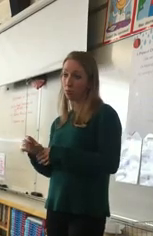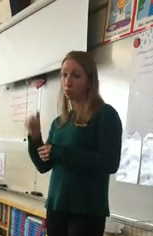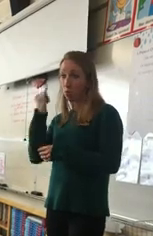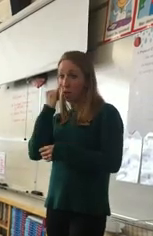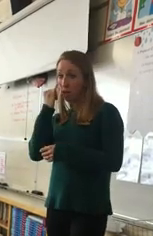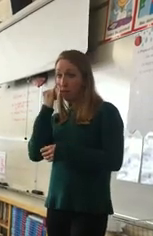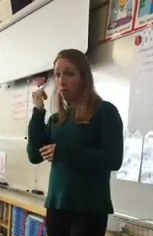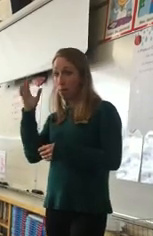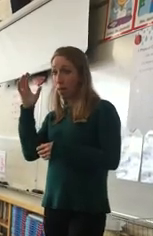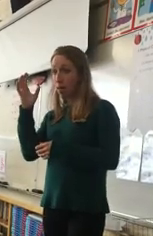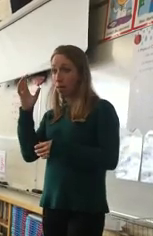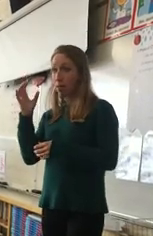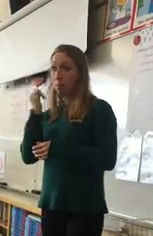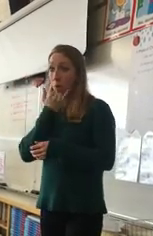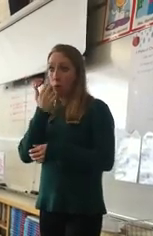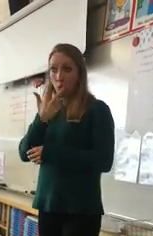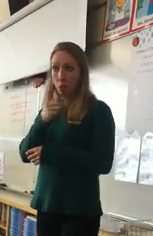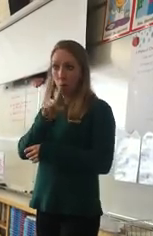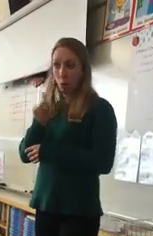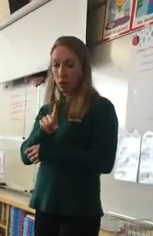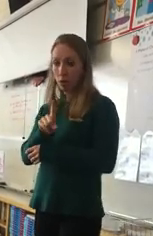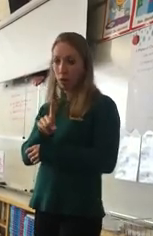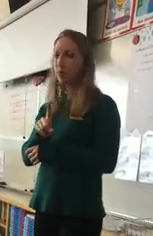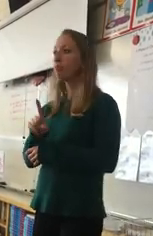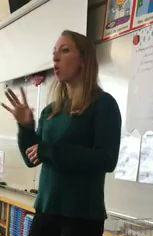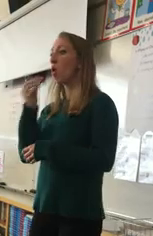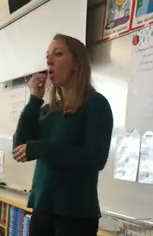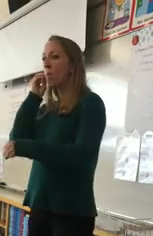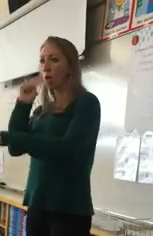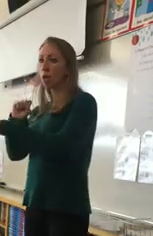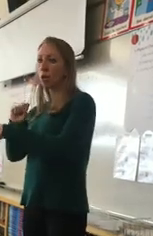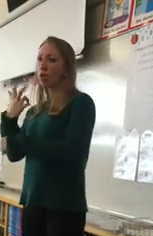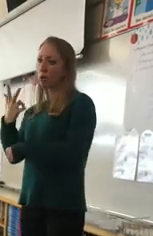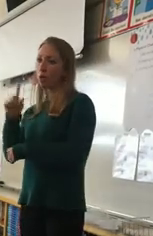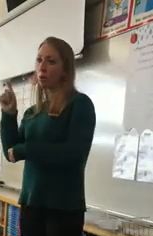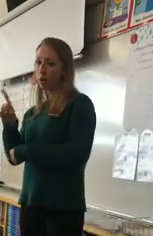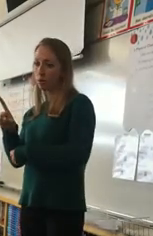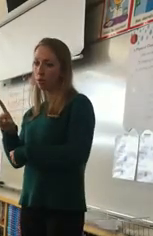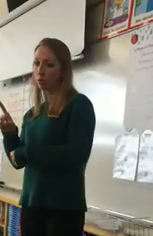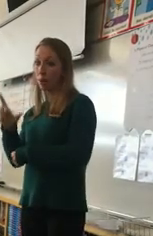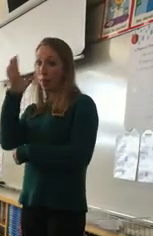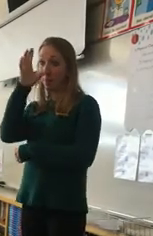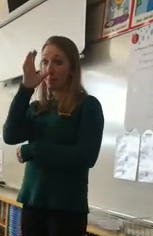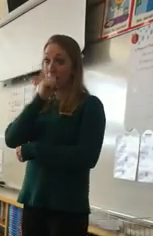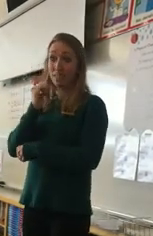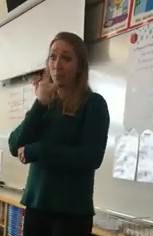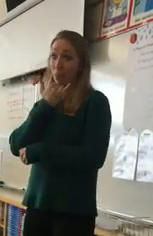for homework. If you miss 17 problems, you have 17 problems for homework. If you miss